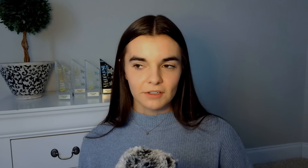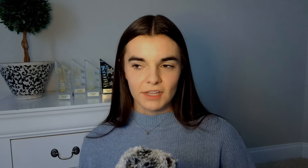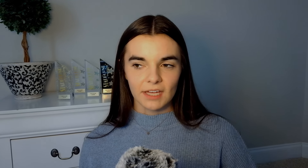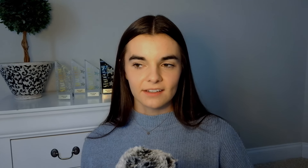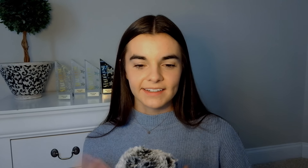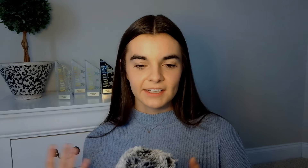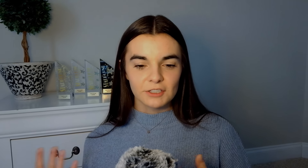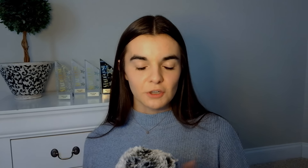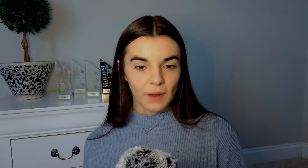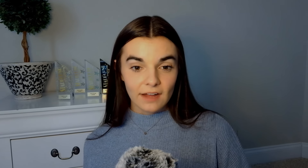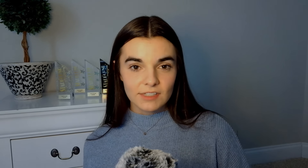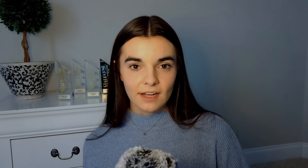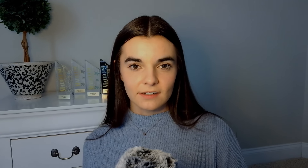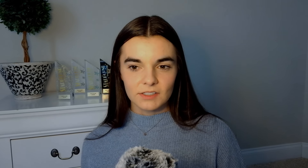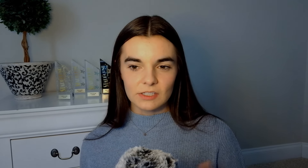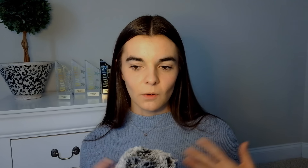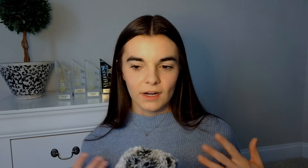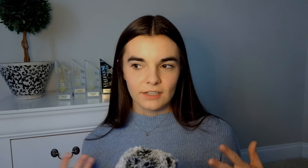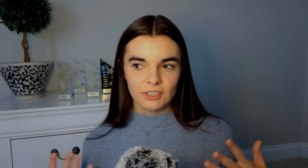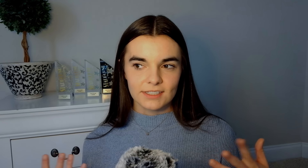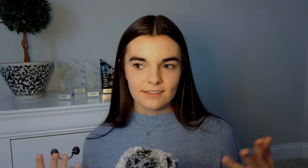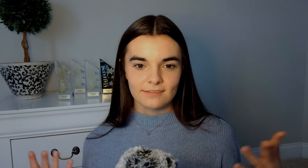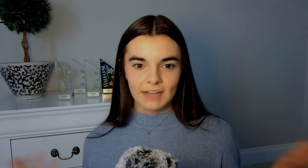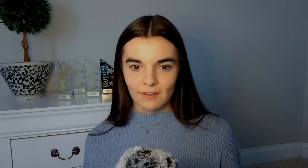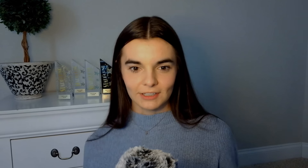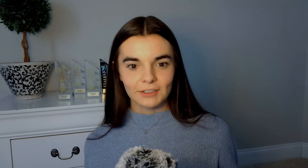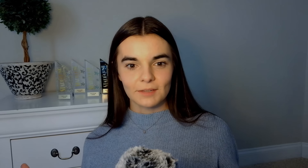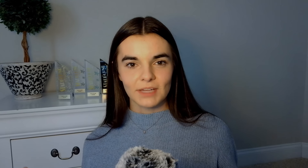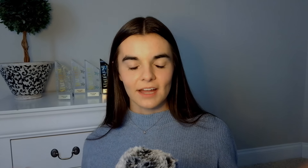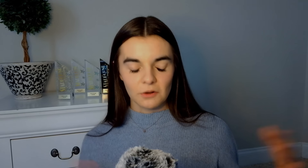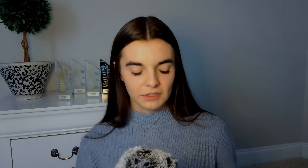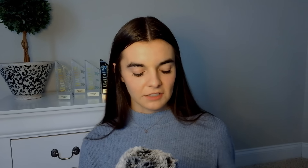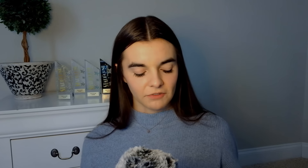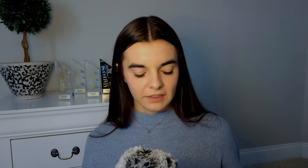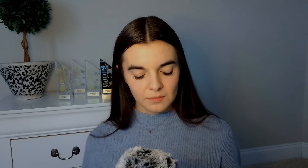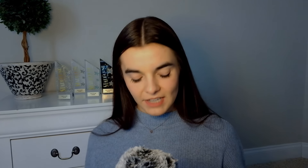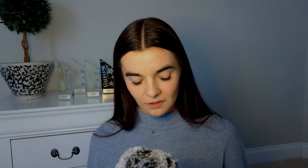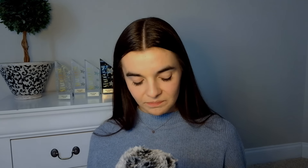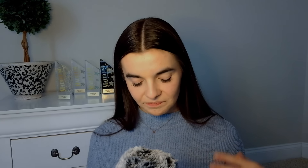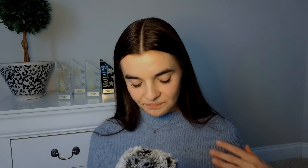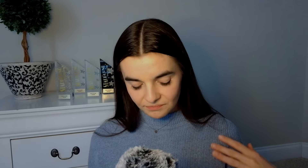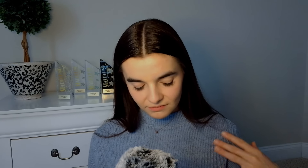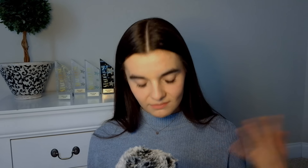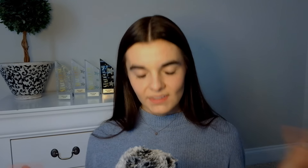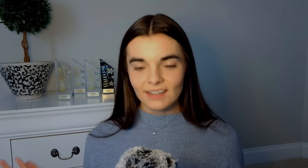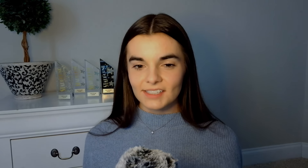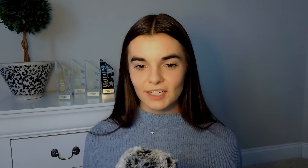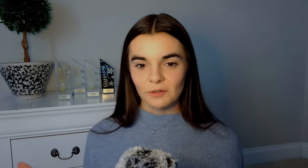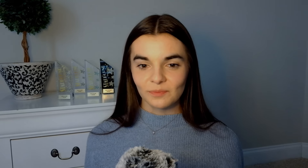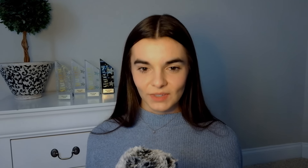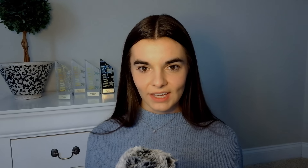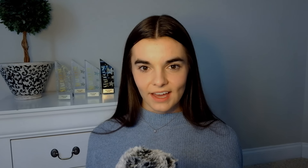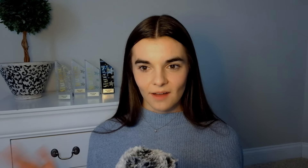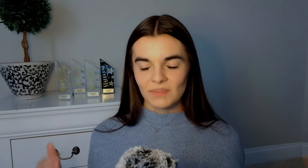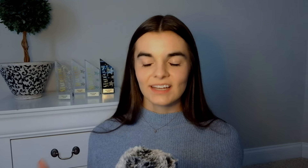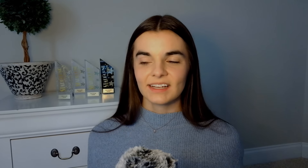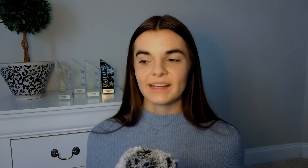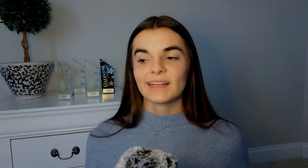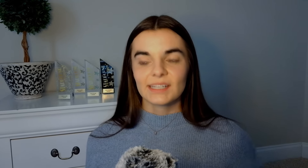they don't have signs or I just haven't learned them yet or didn't write them down. So yeah, so